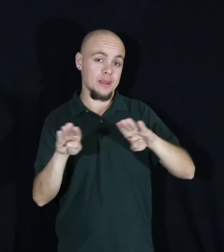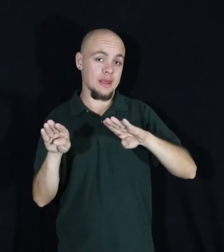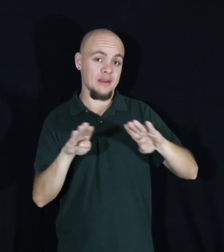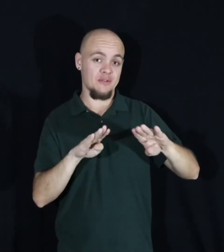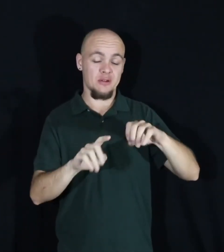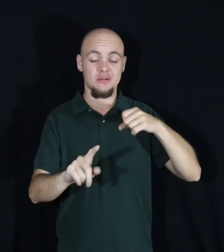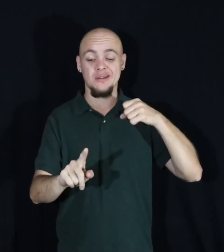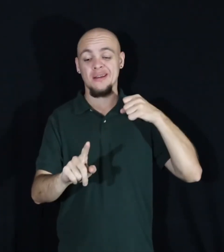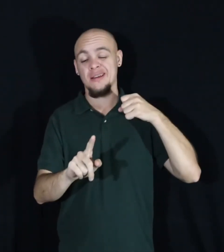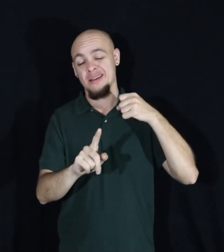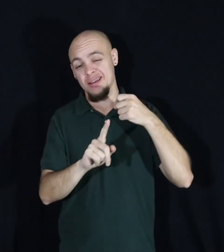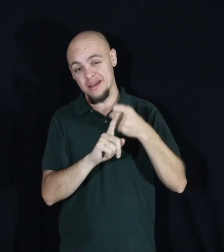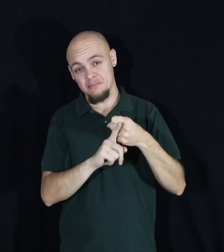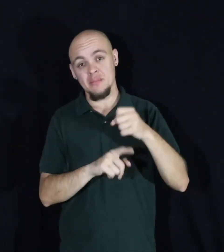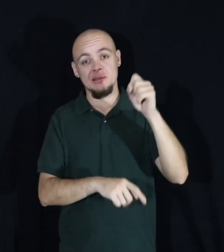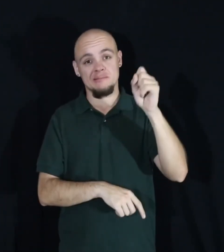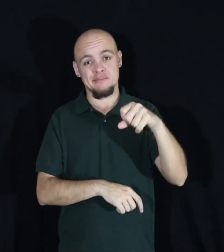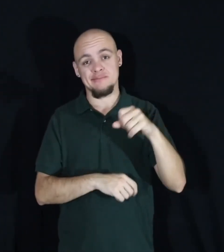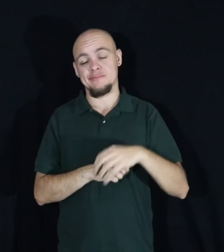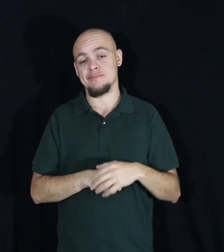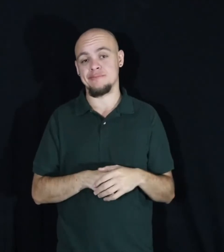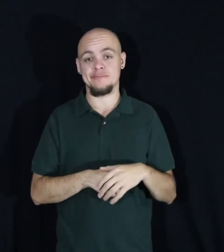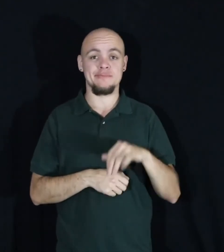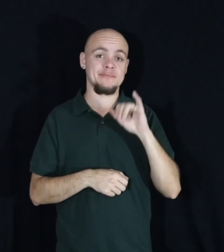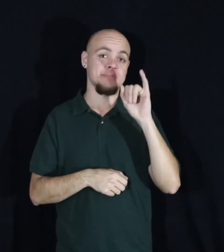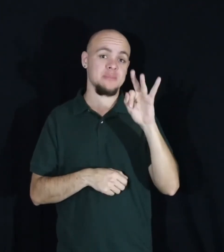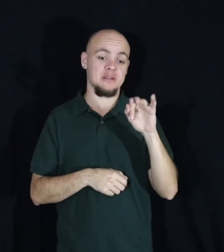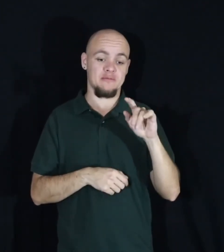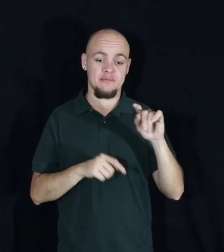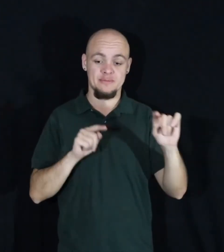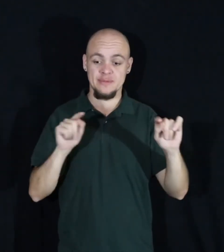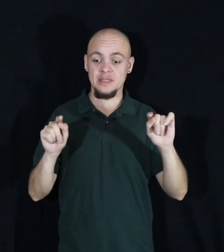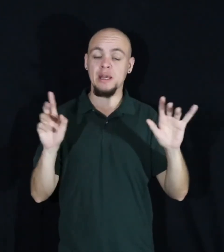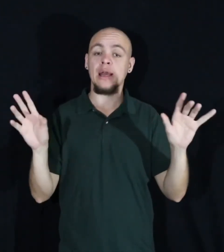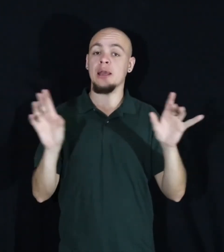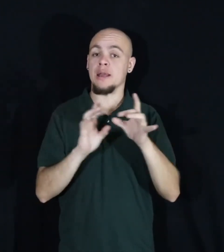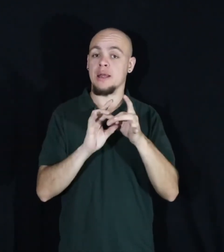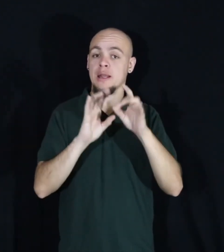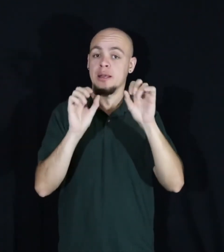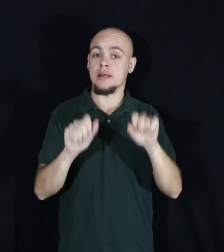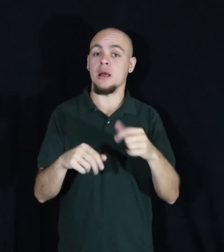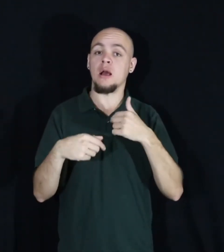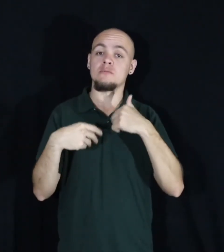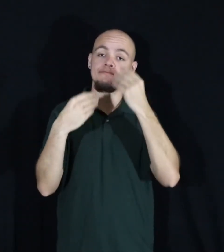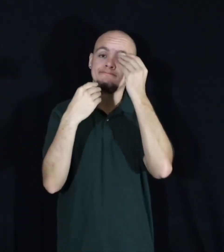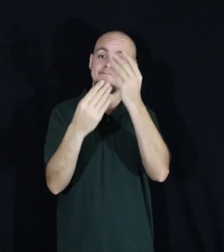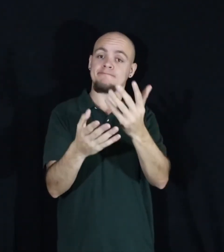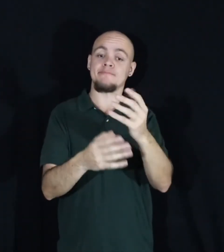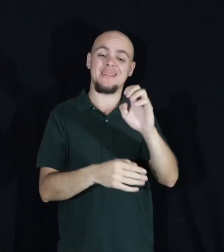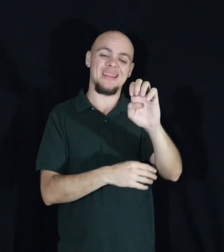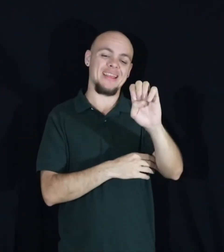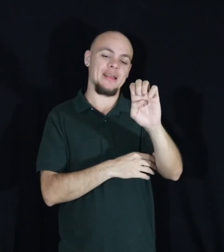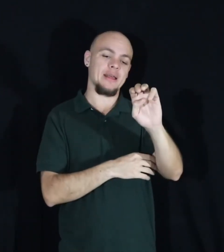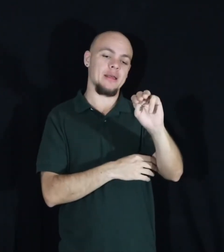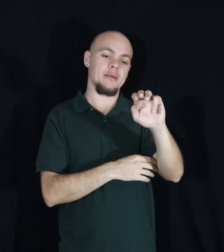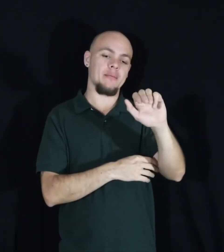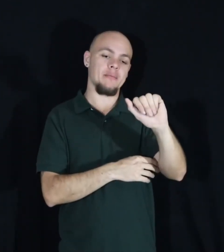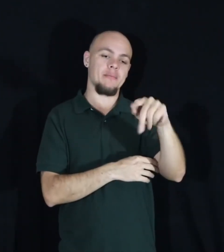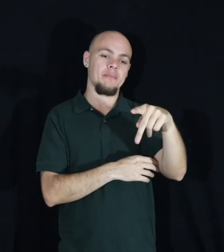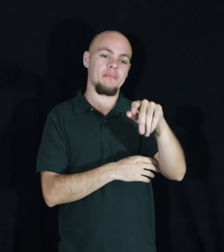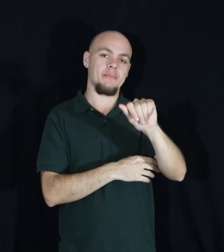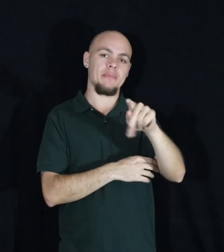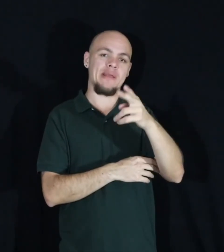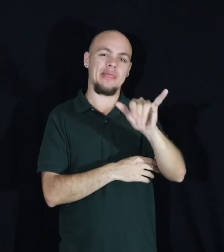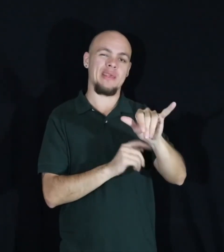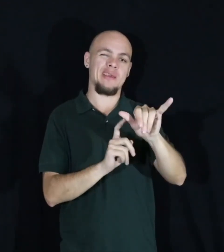an effect. And if I can connect these things for you, I'd like to say, when we look at empathy, we usually only see